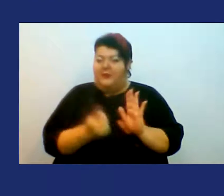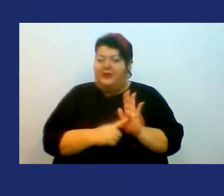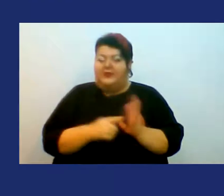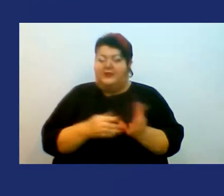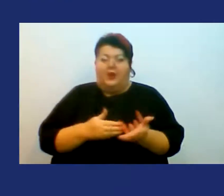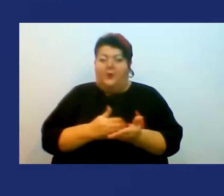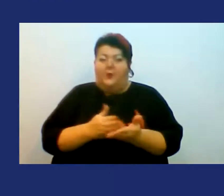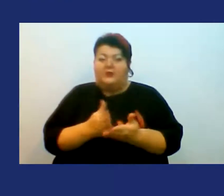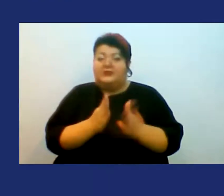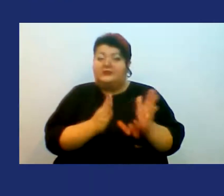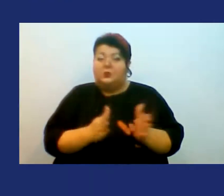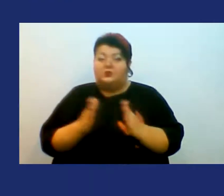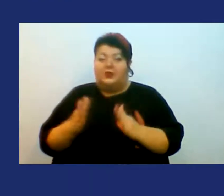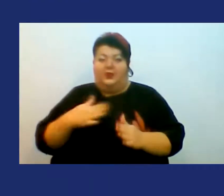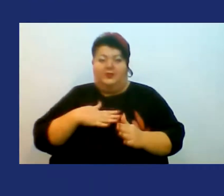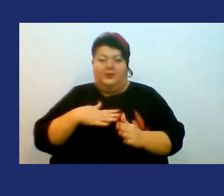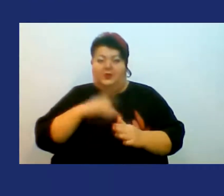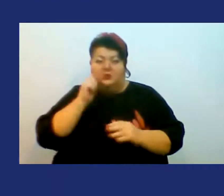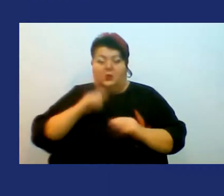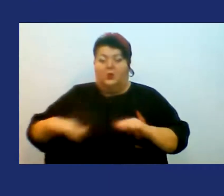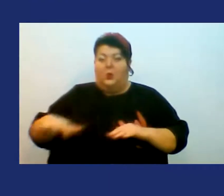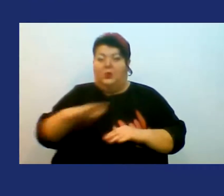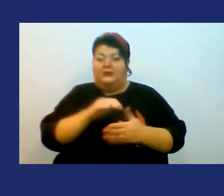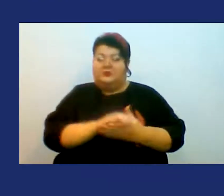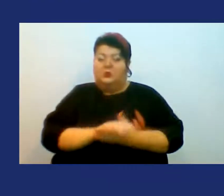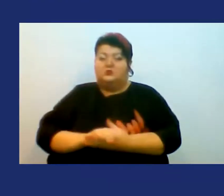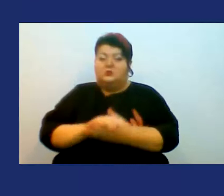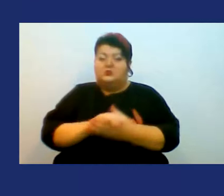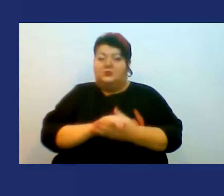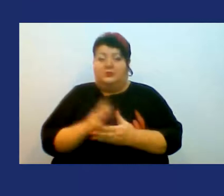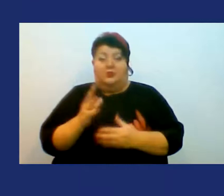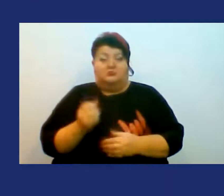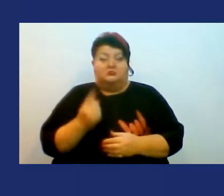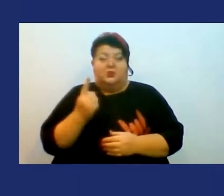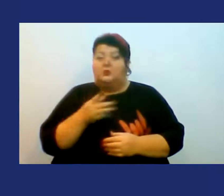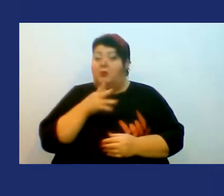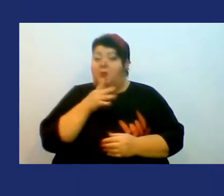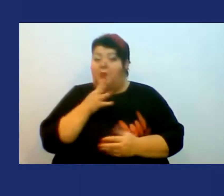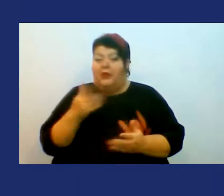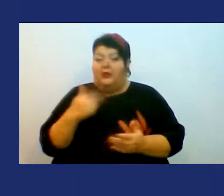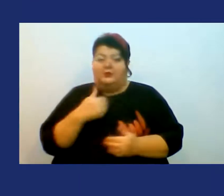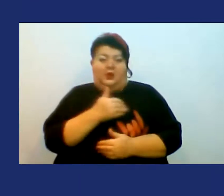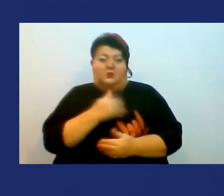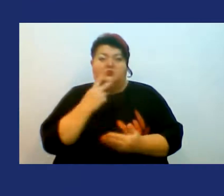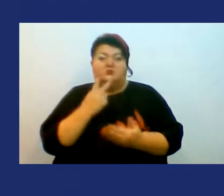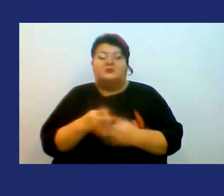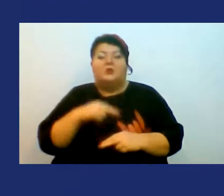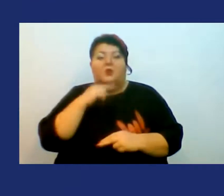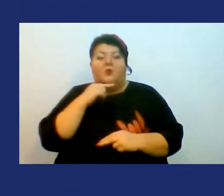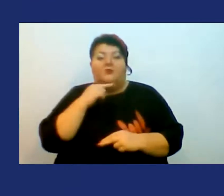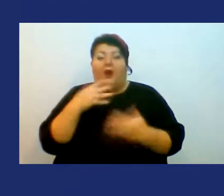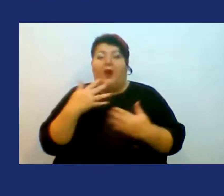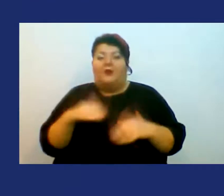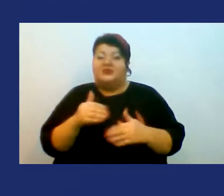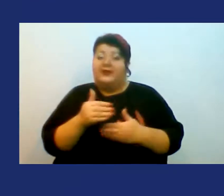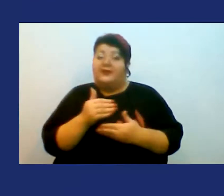the political structuring of the Ukrainian civil society. There's another moment I would like to draw the attention at the very end of my